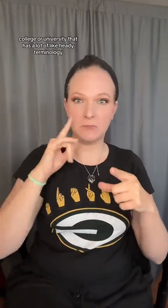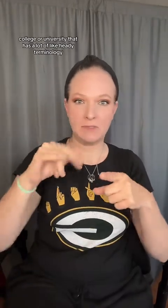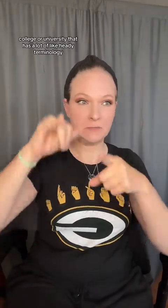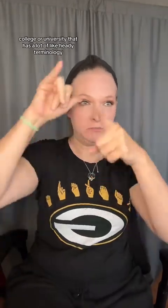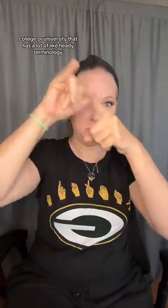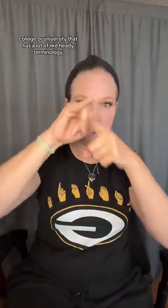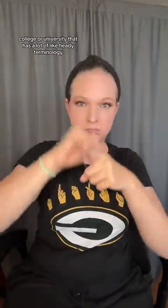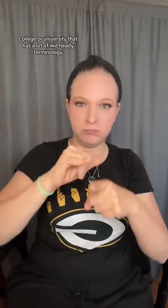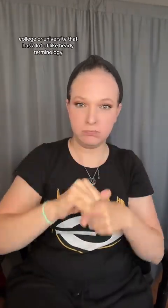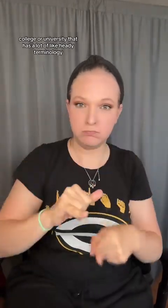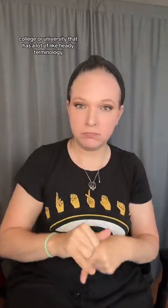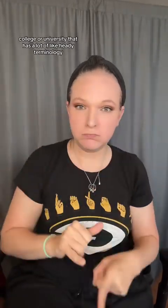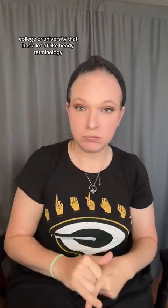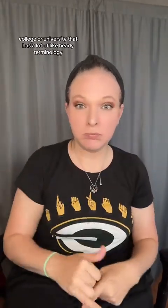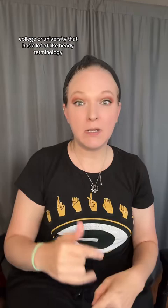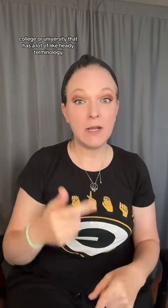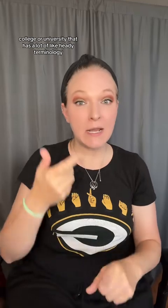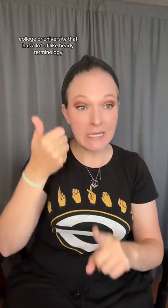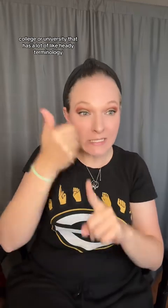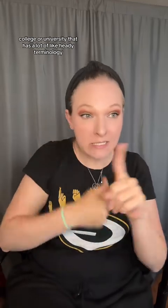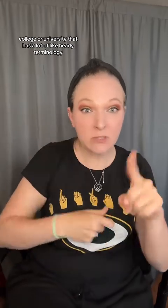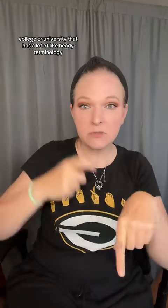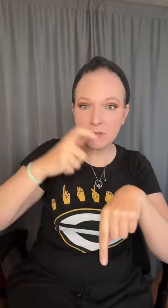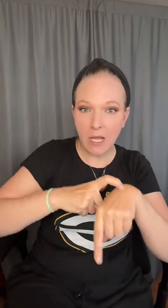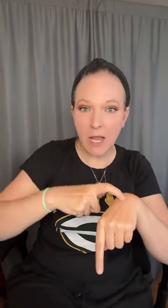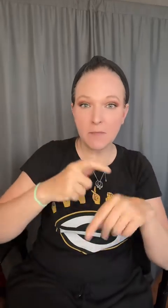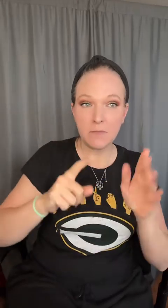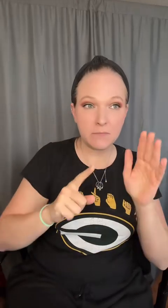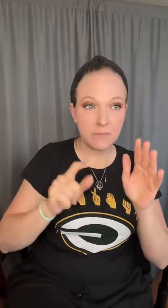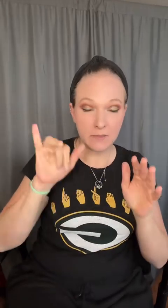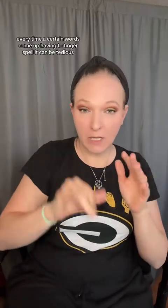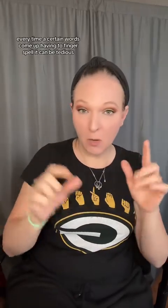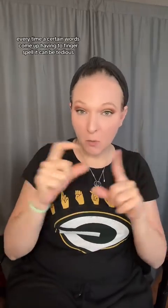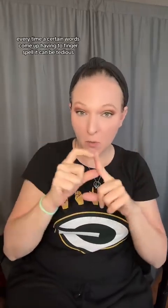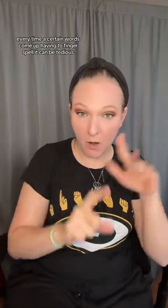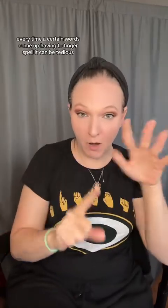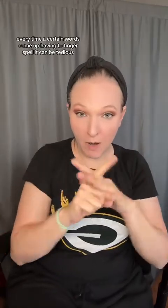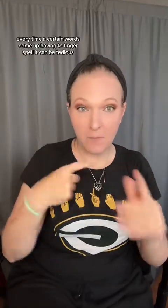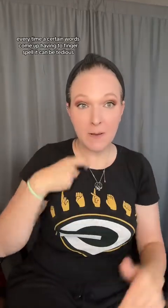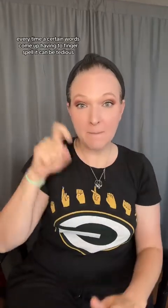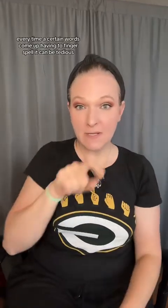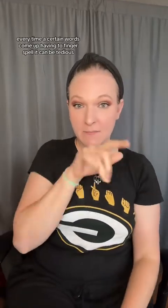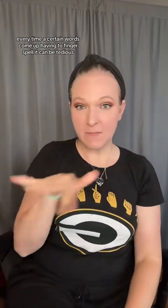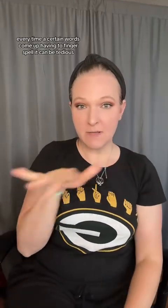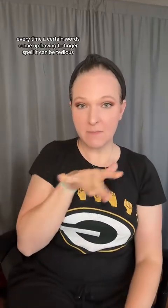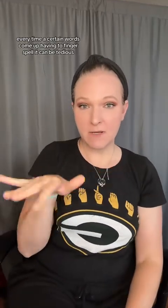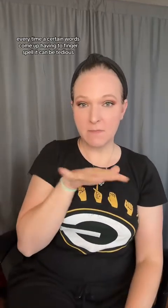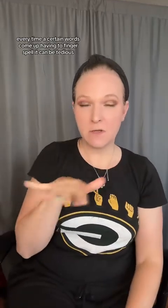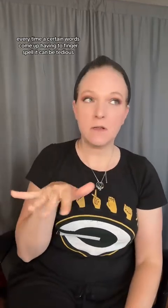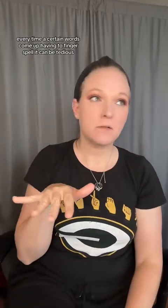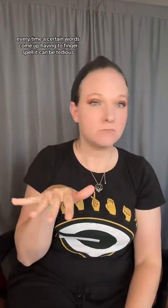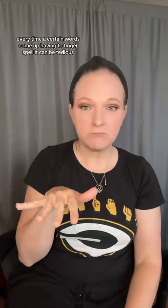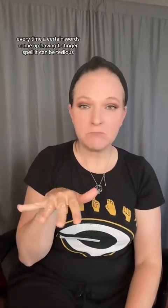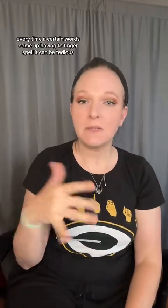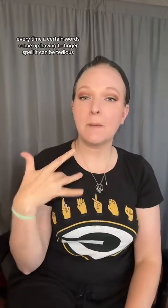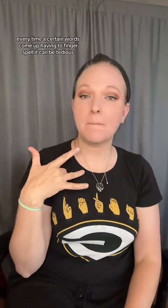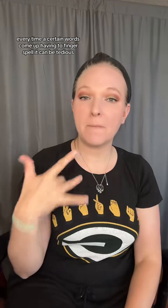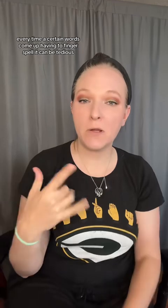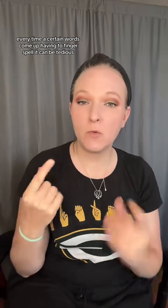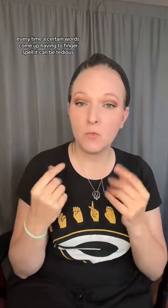has a lot of heady terminology. Every time certain words come up, having to fingerspell it